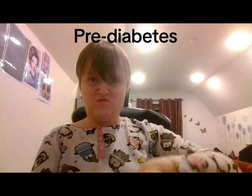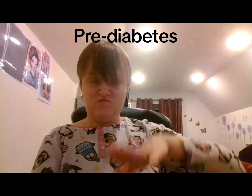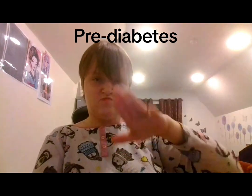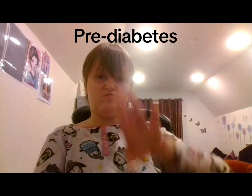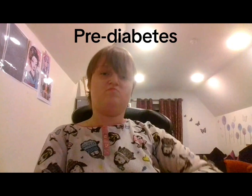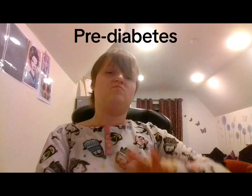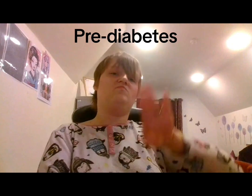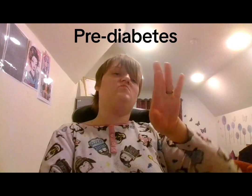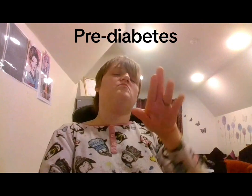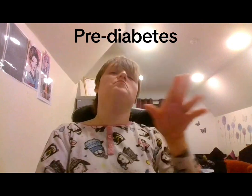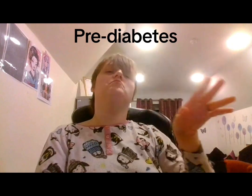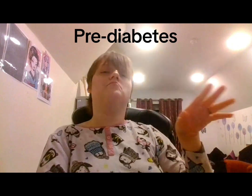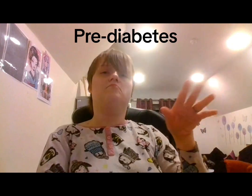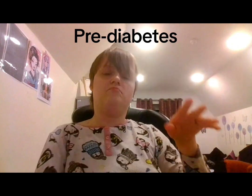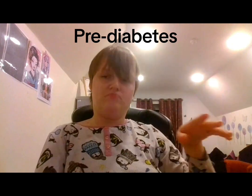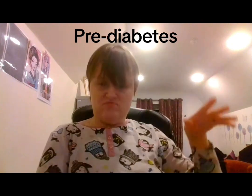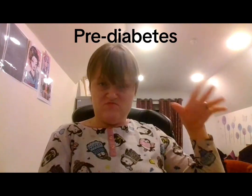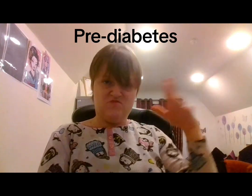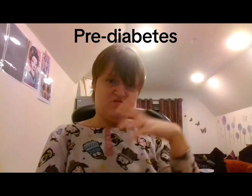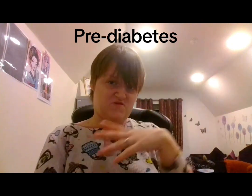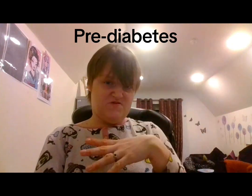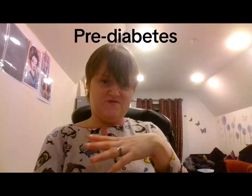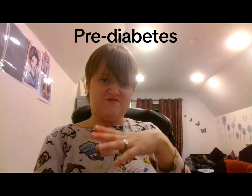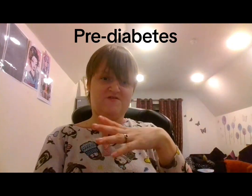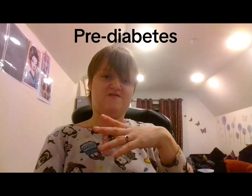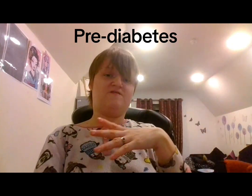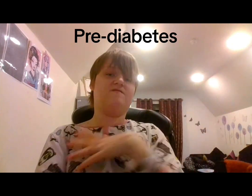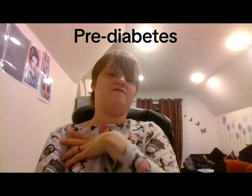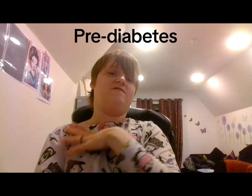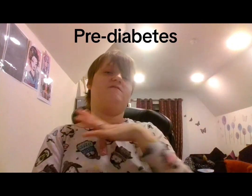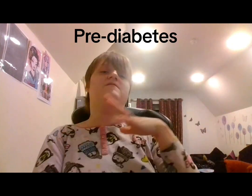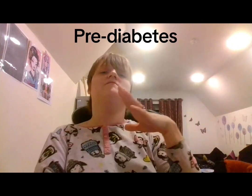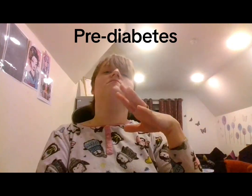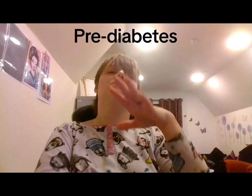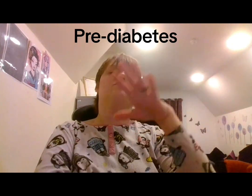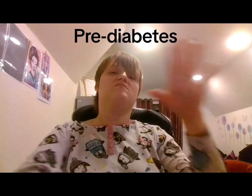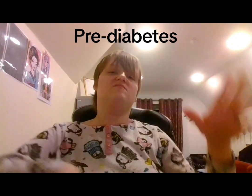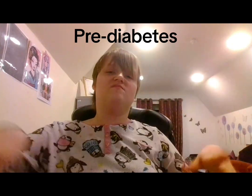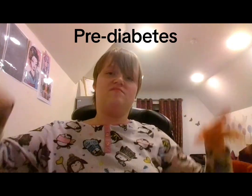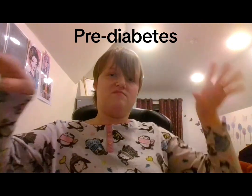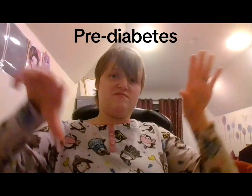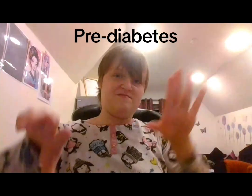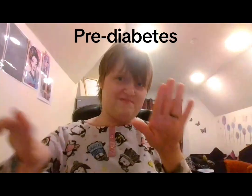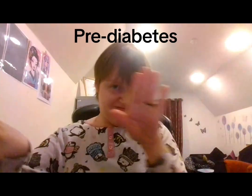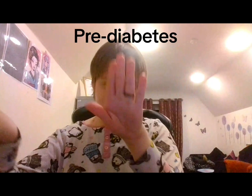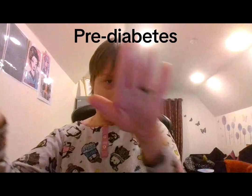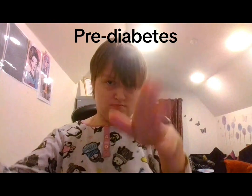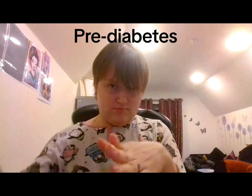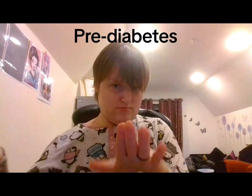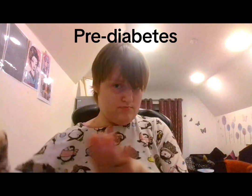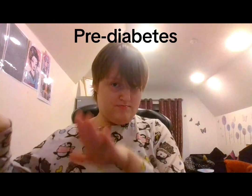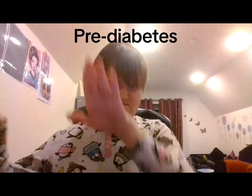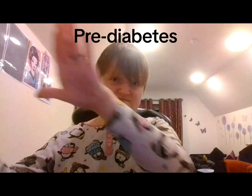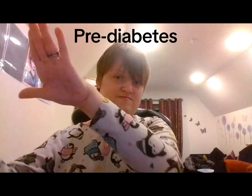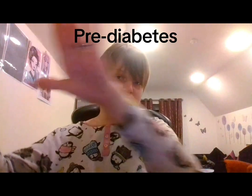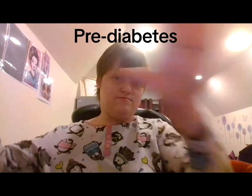2 diabetes. Your healthcare team can support you in making these